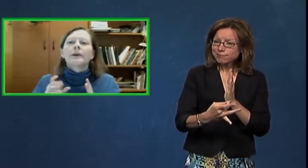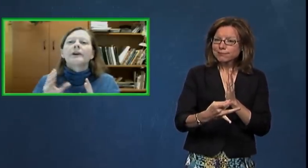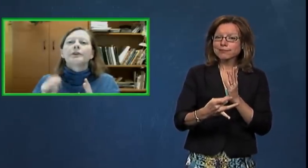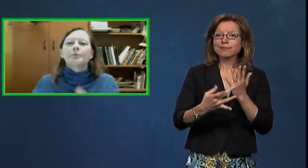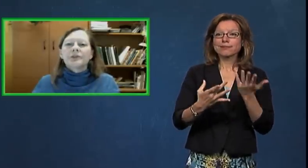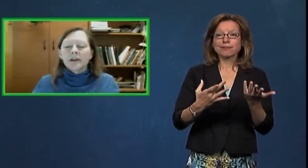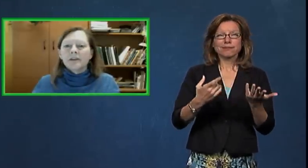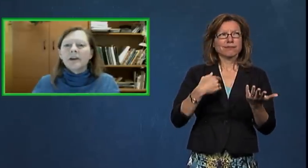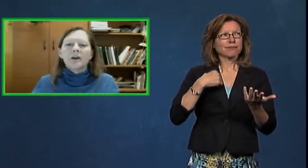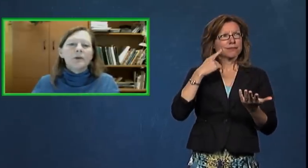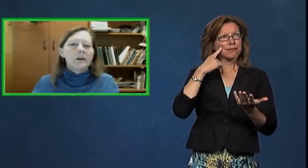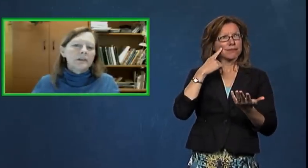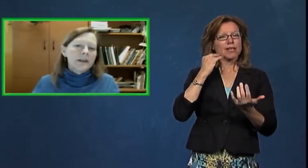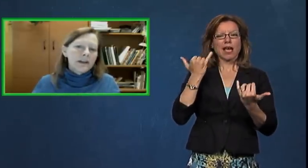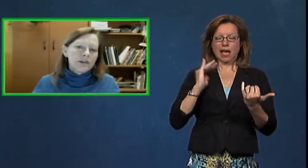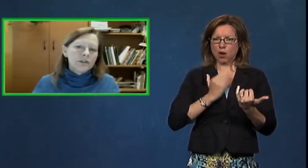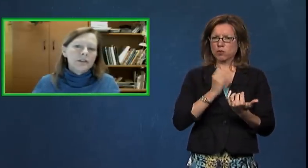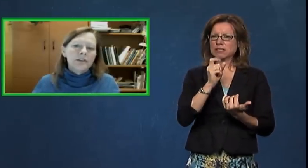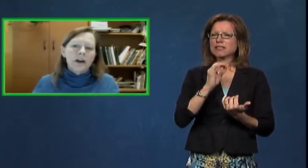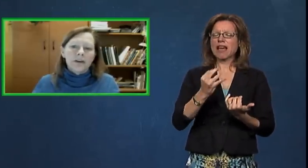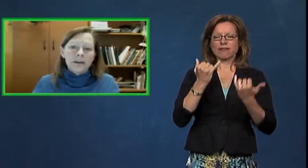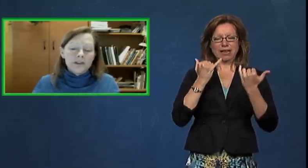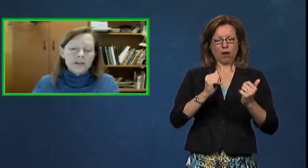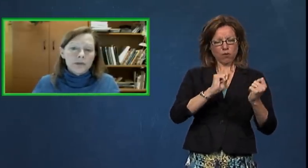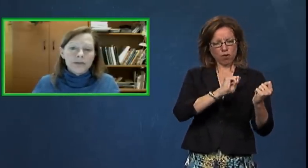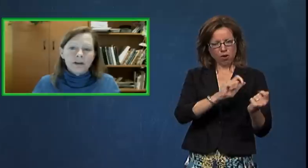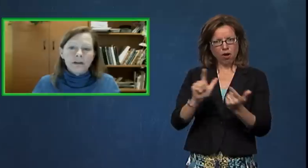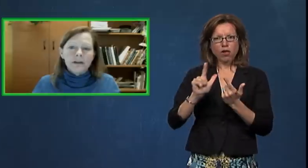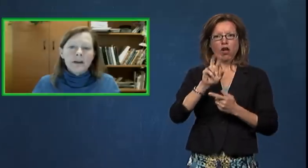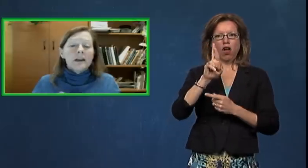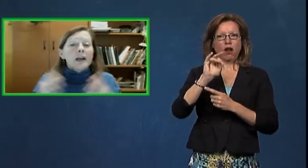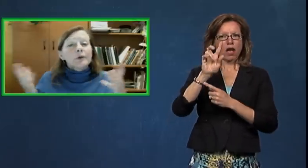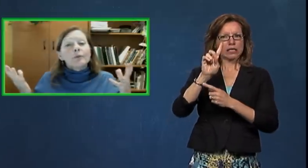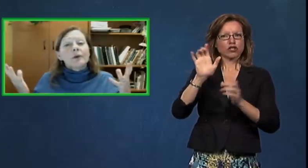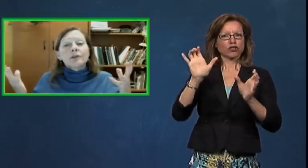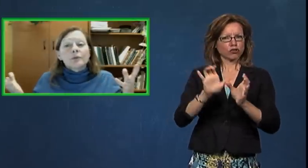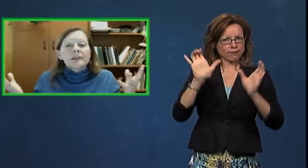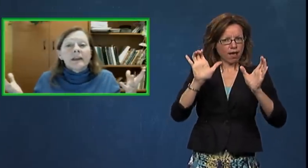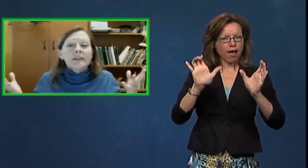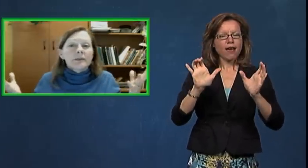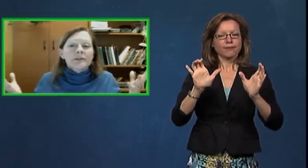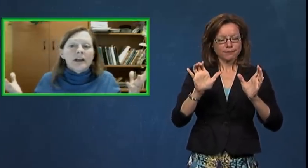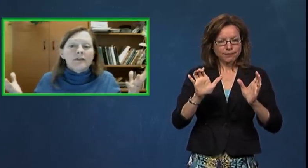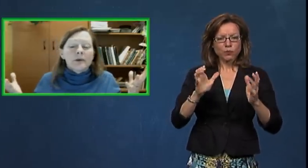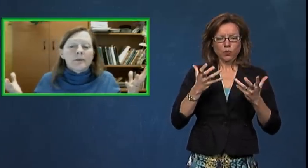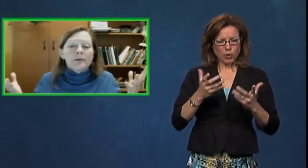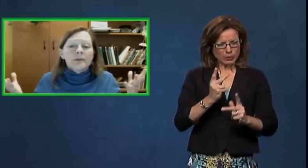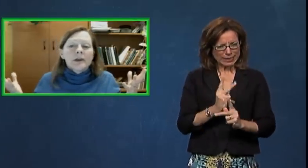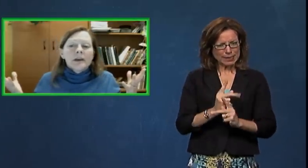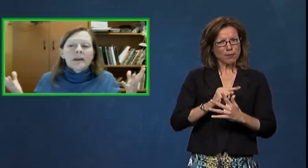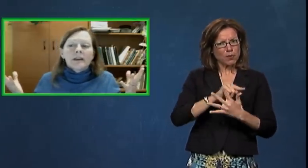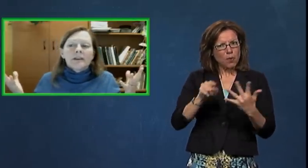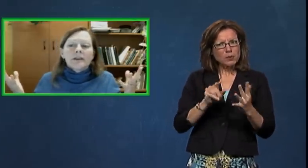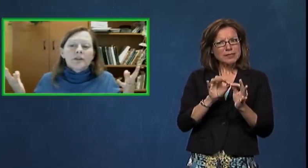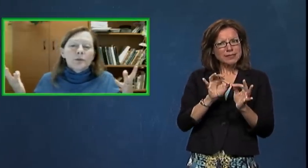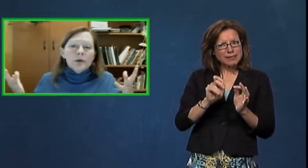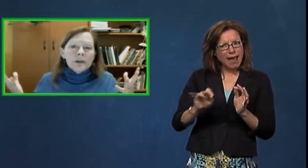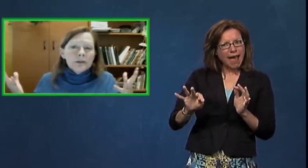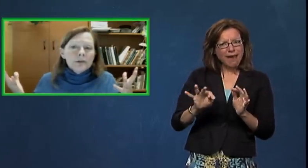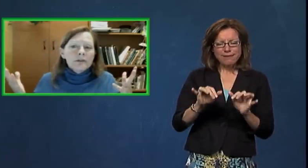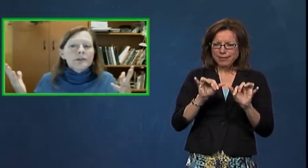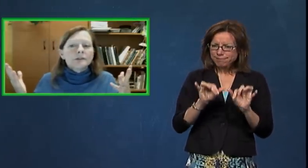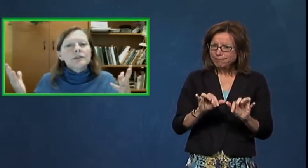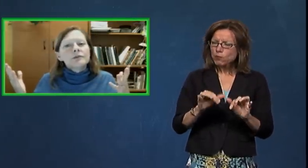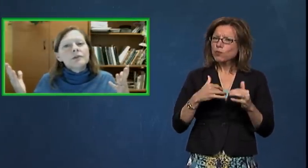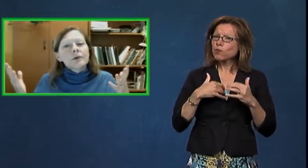all 100% now nationally RID certified, and we want to retain those staff members. And if you work at